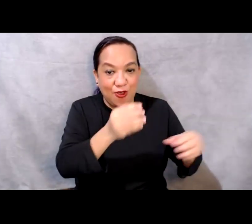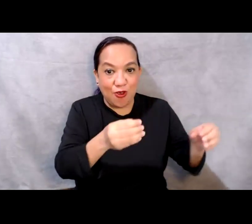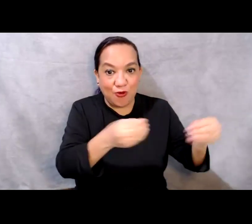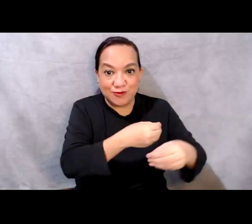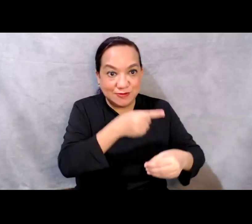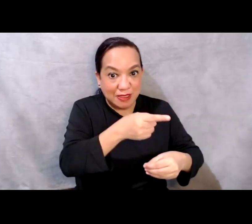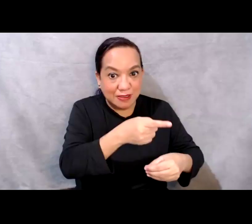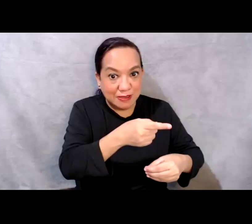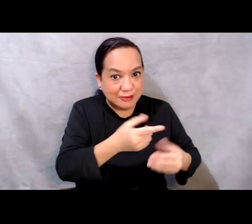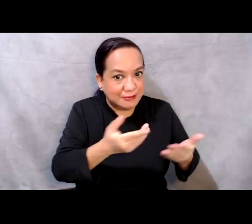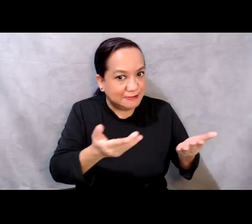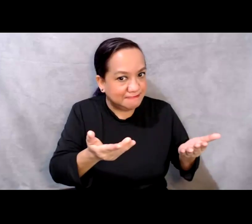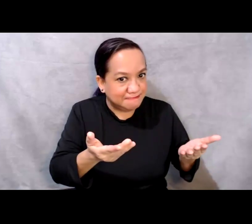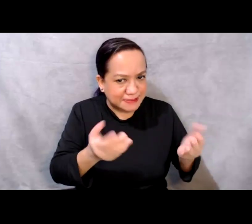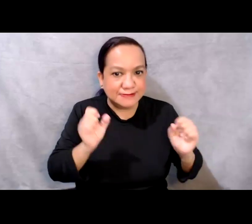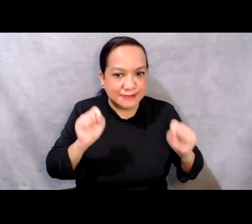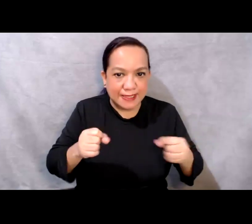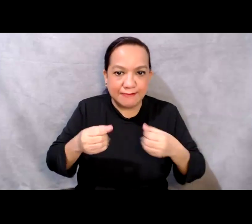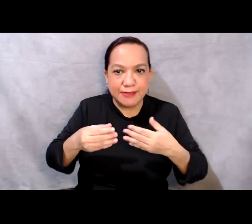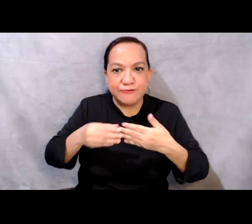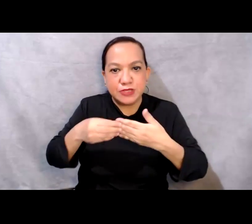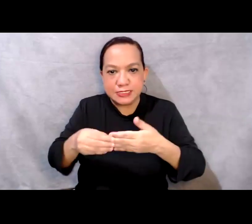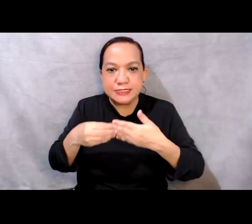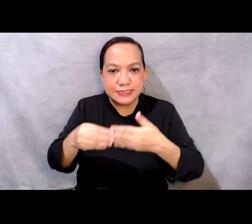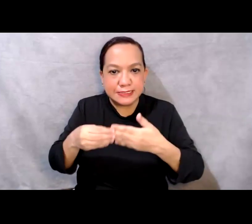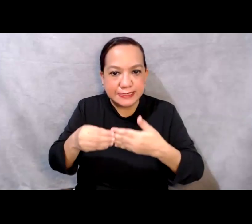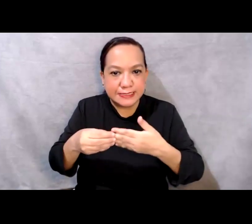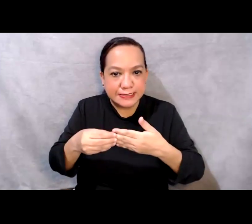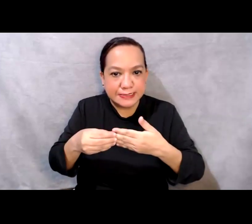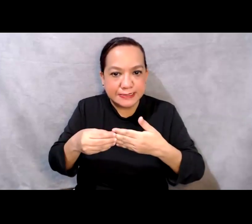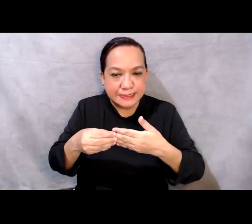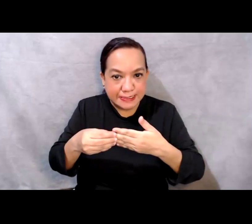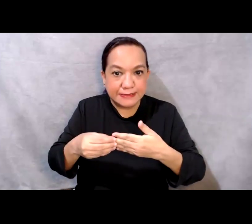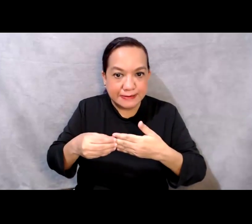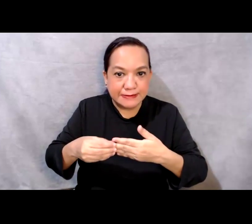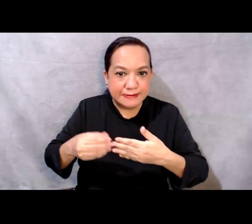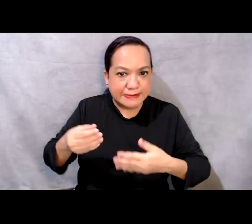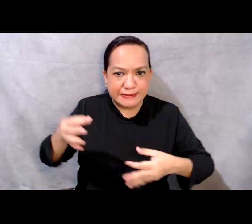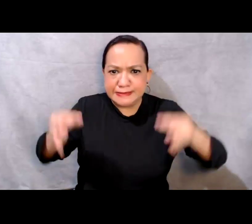access to justice mechanism, you cannot limit how people can access the mechanism. People should